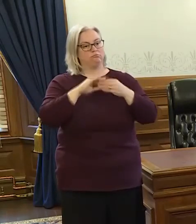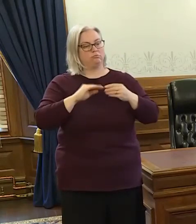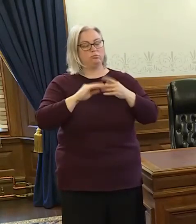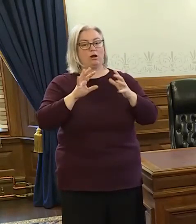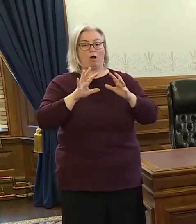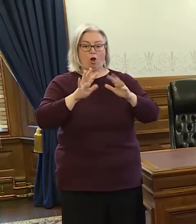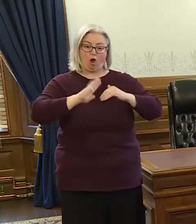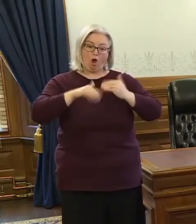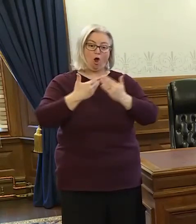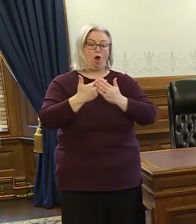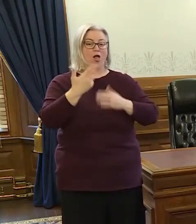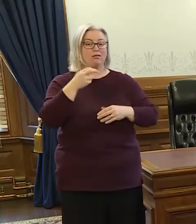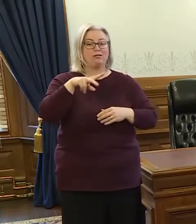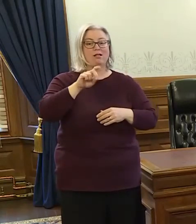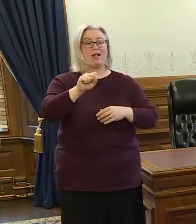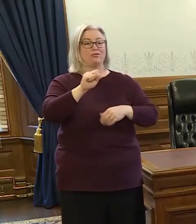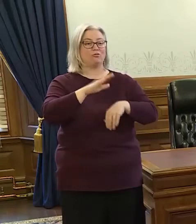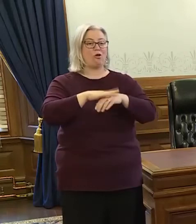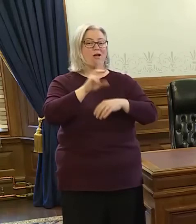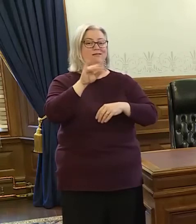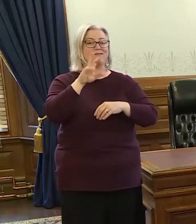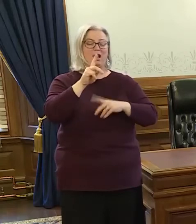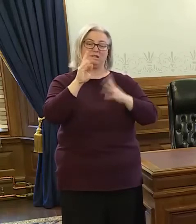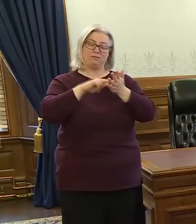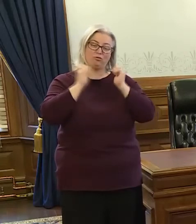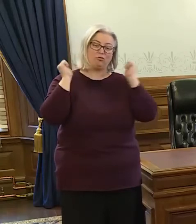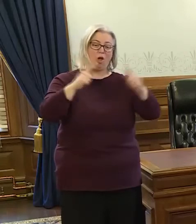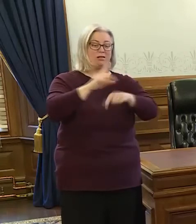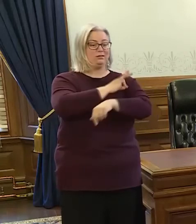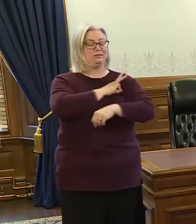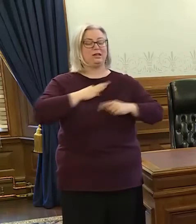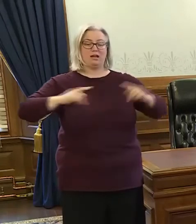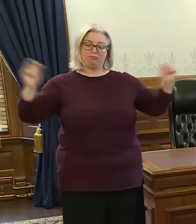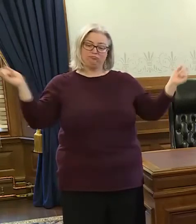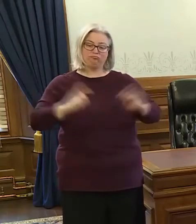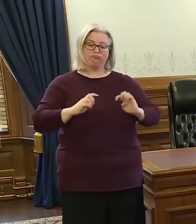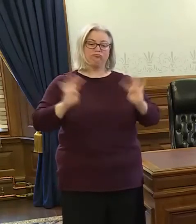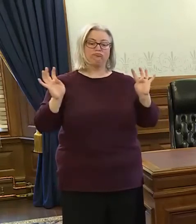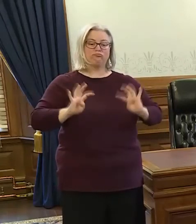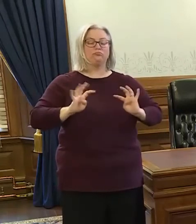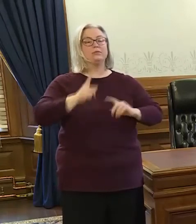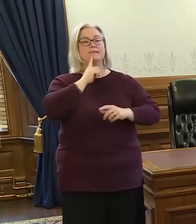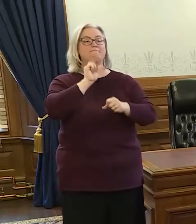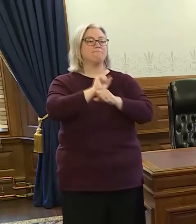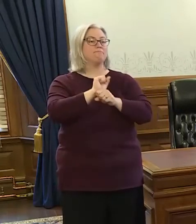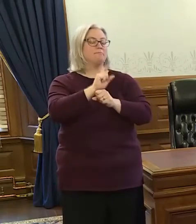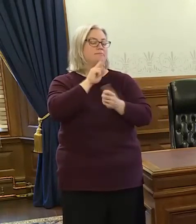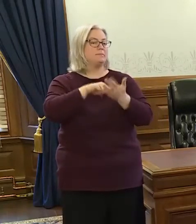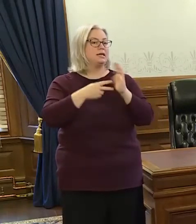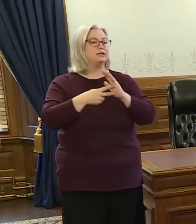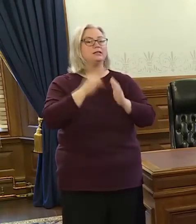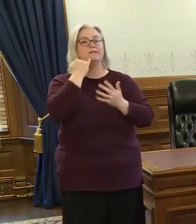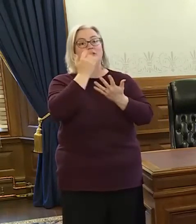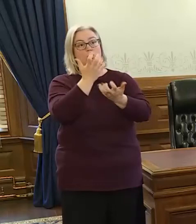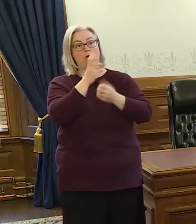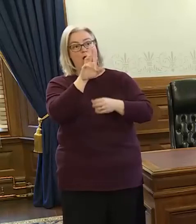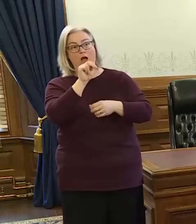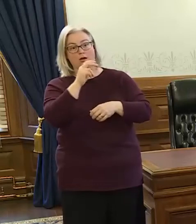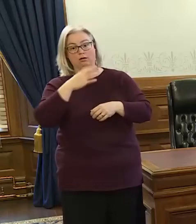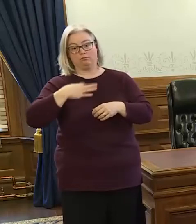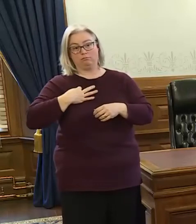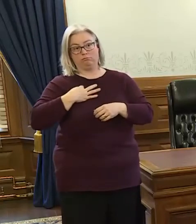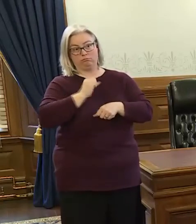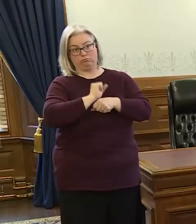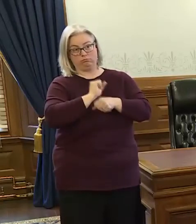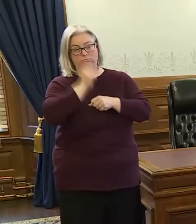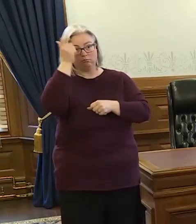an all-hands-on-deck approach, I meant it. If you are seeking unemployment benefits, the quickest way for